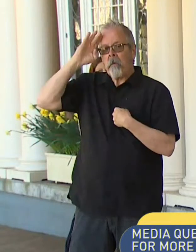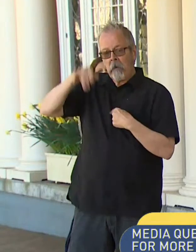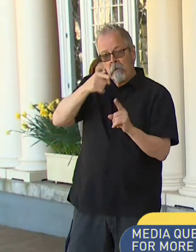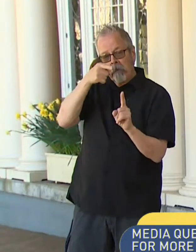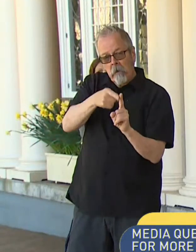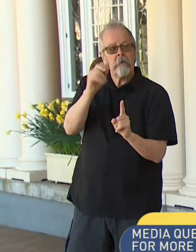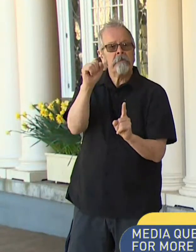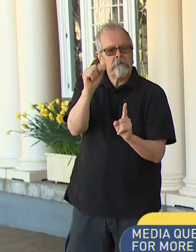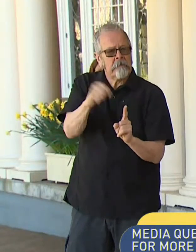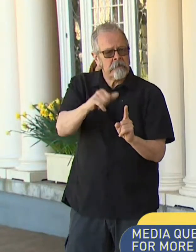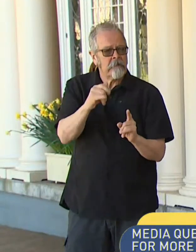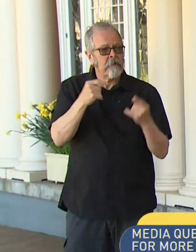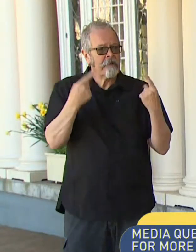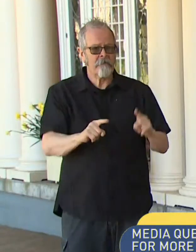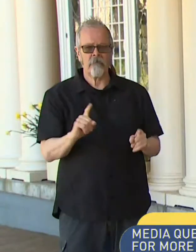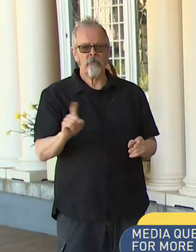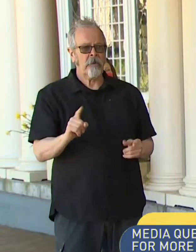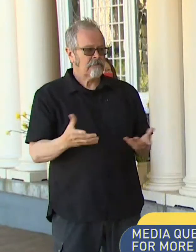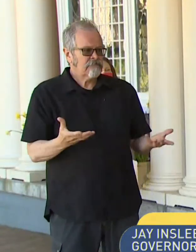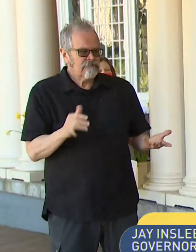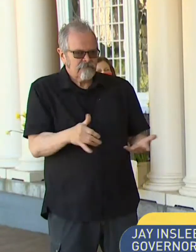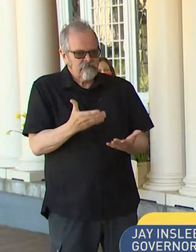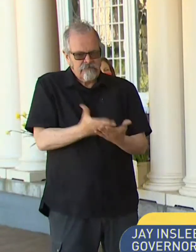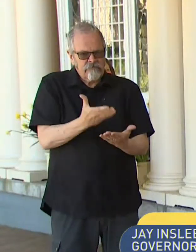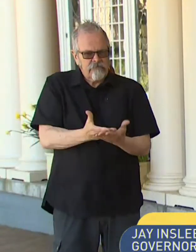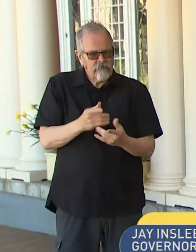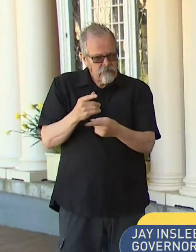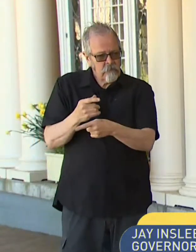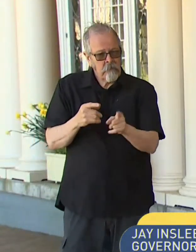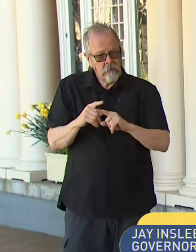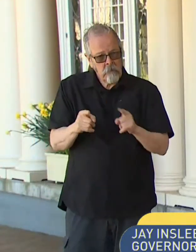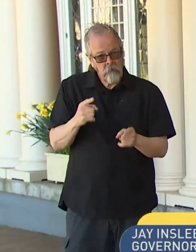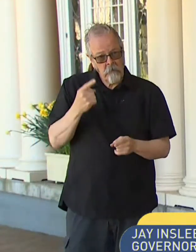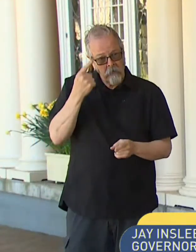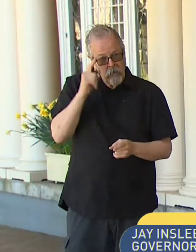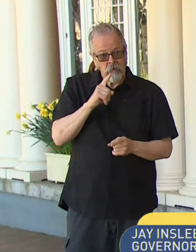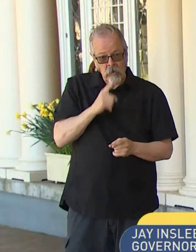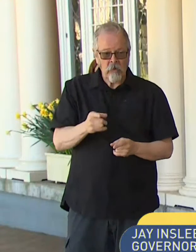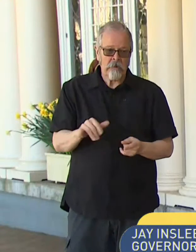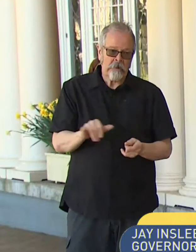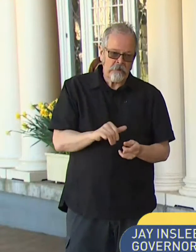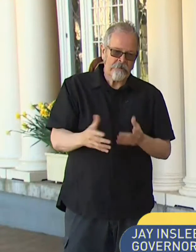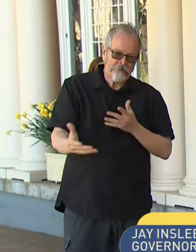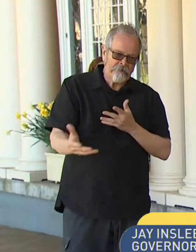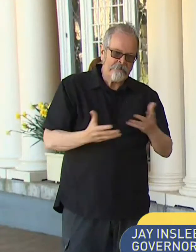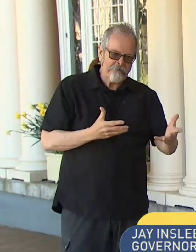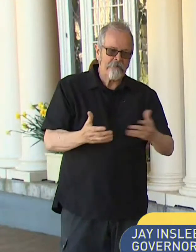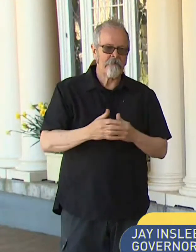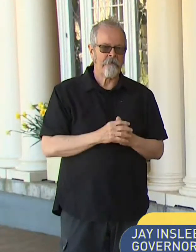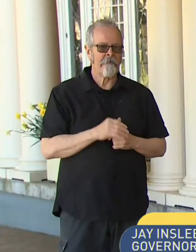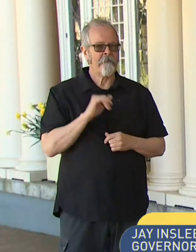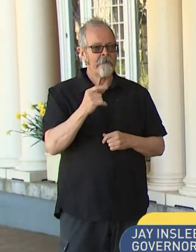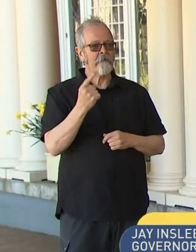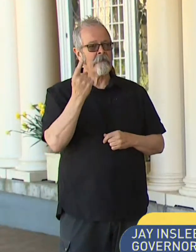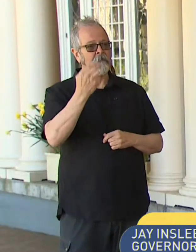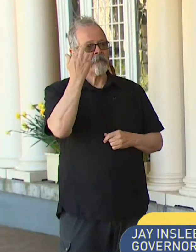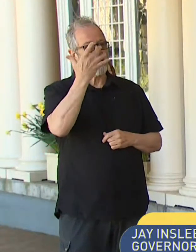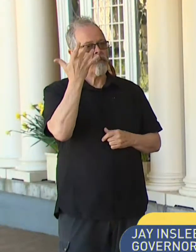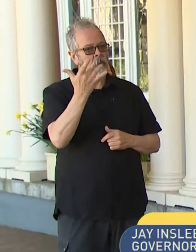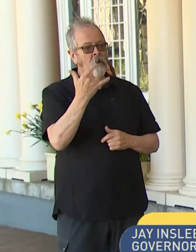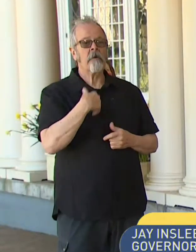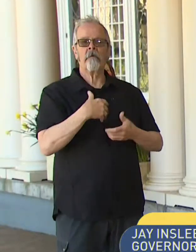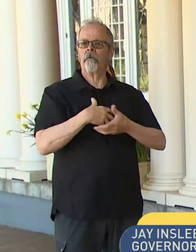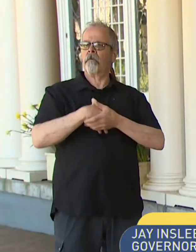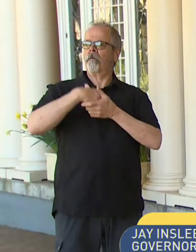is. We don't know there's a certainty that it is either. It's one of the reasons taking it outside, wearing a